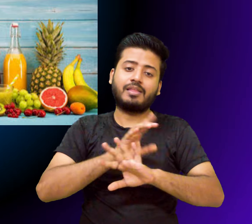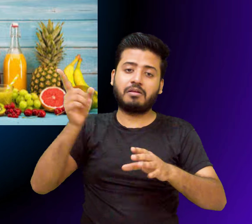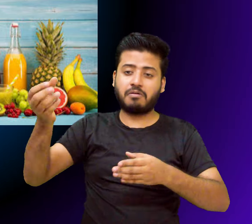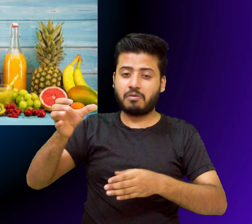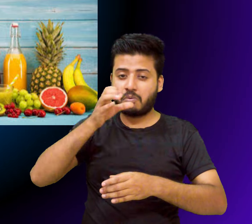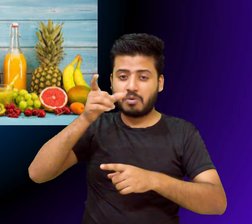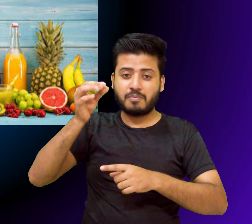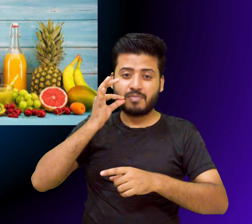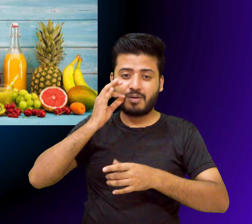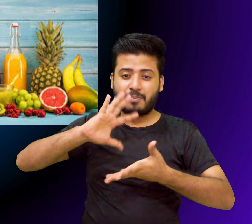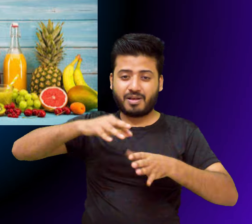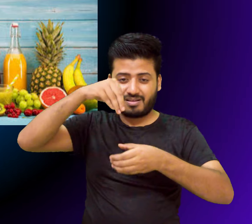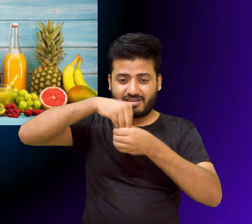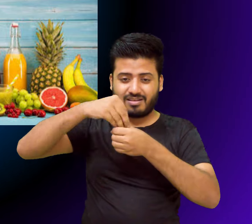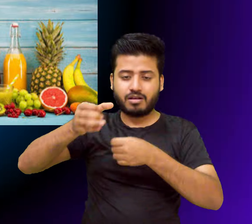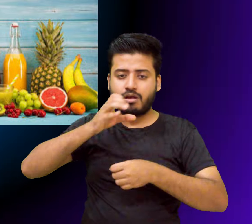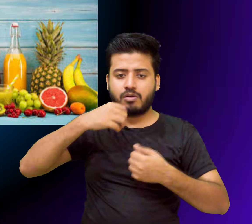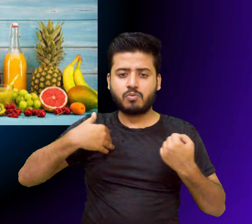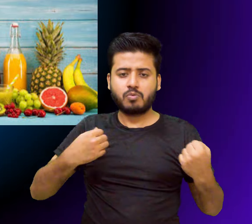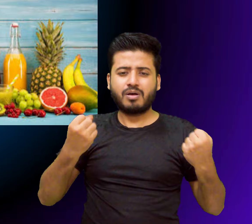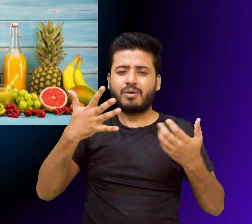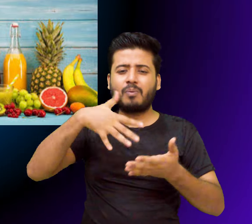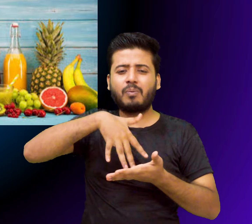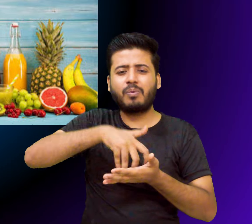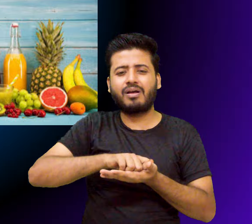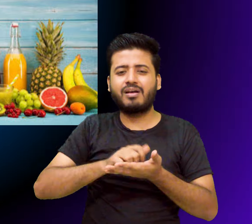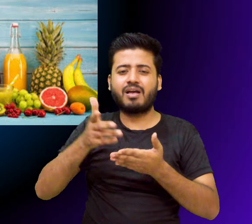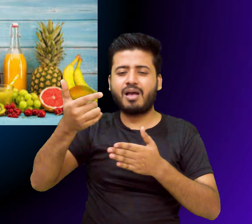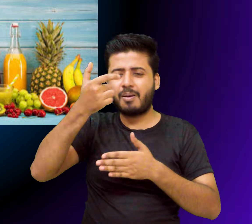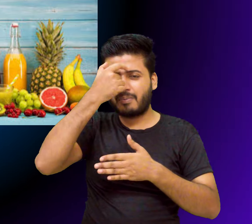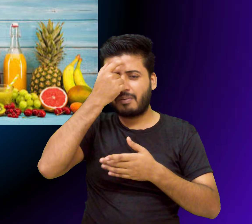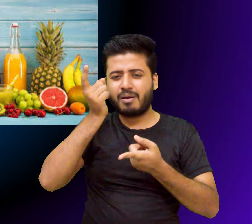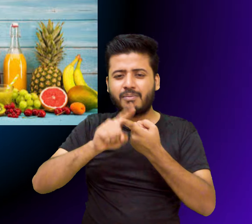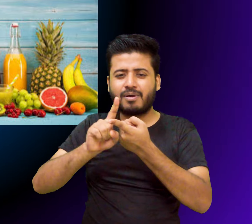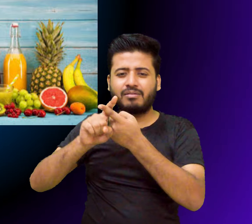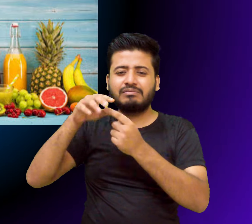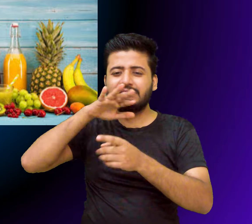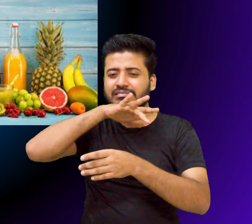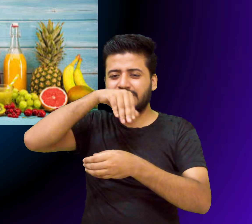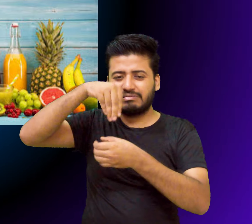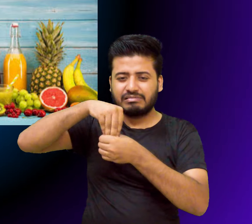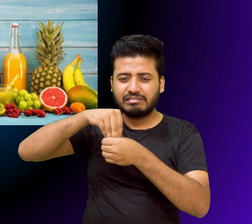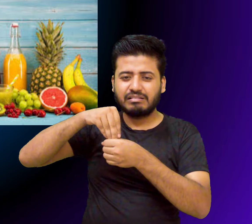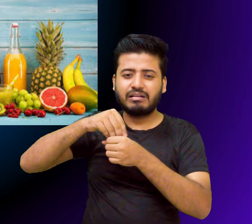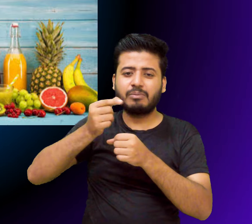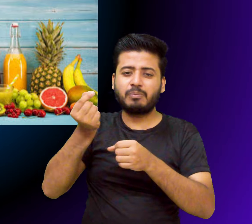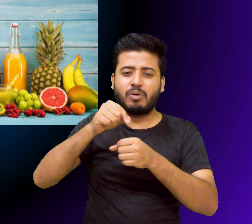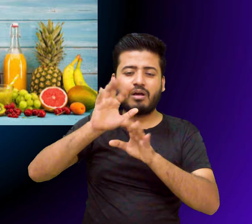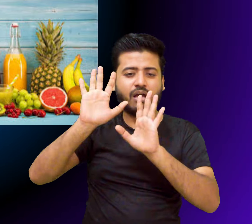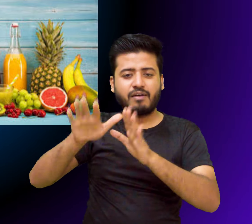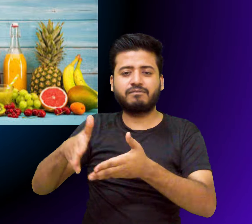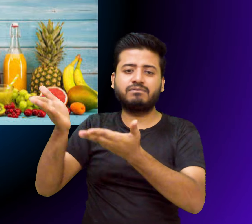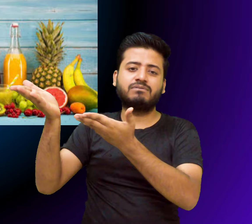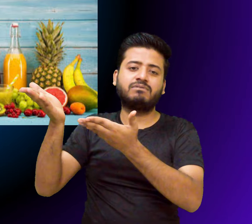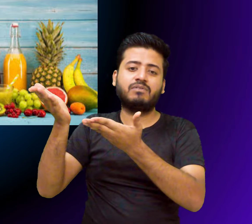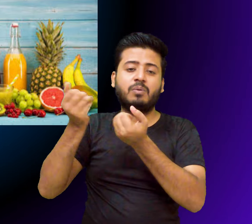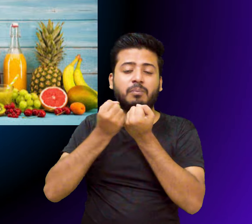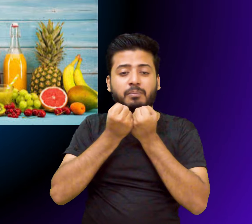occasional chemical aftertaste. Some customers dislike the added pineapple juice, while others enjoy the blend. Availability